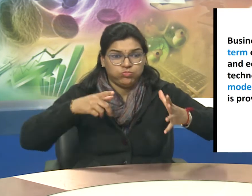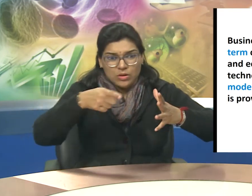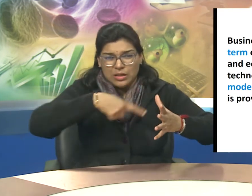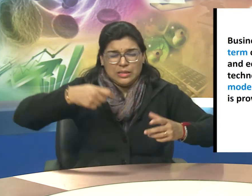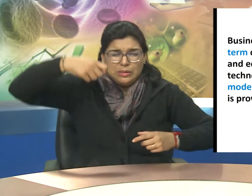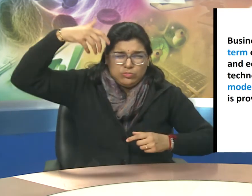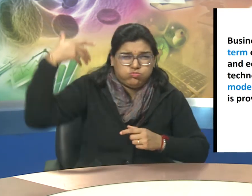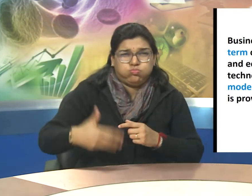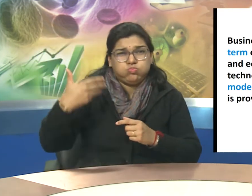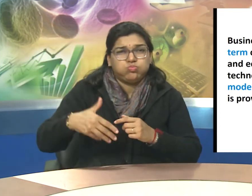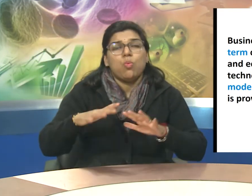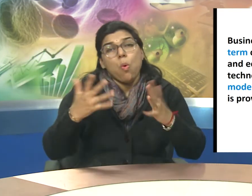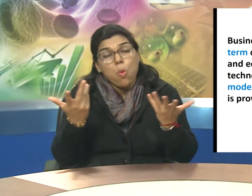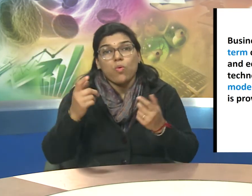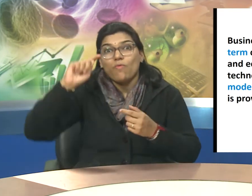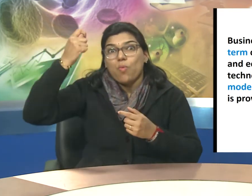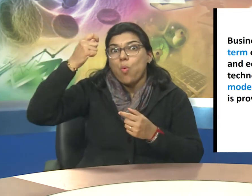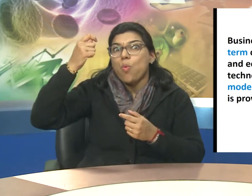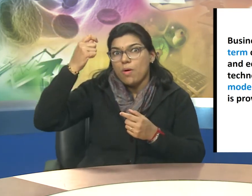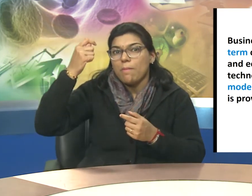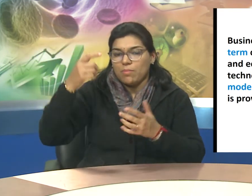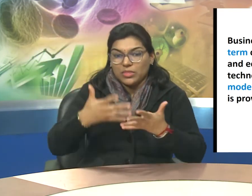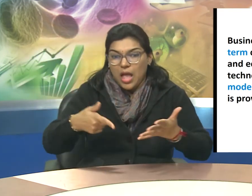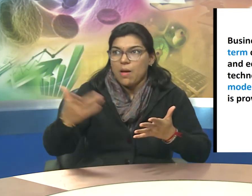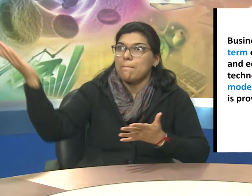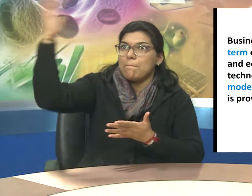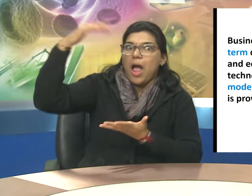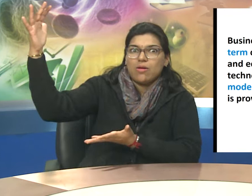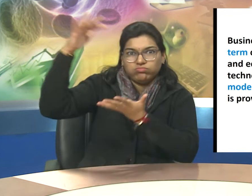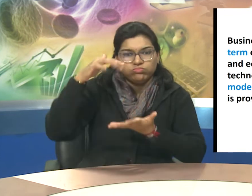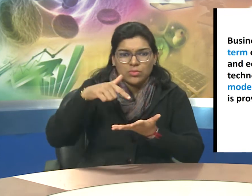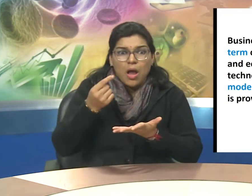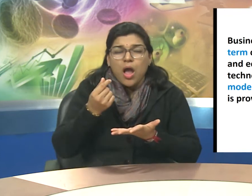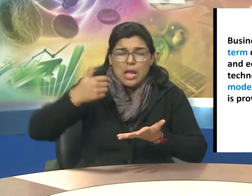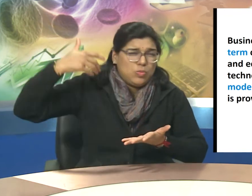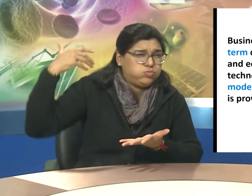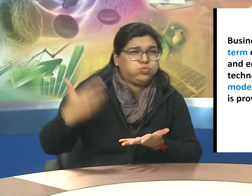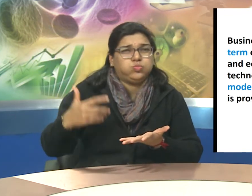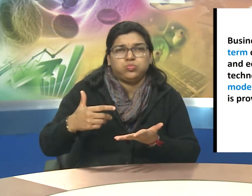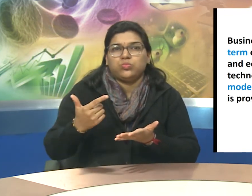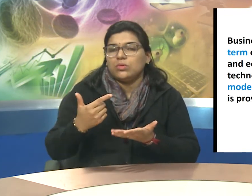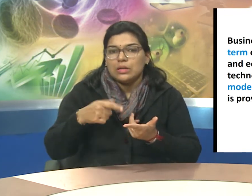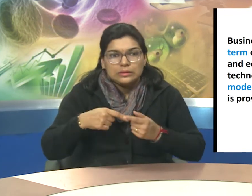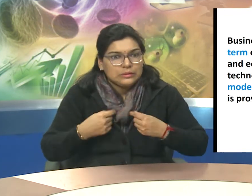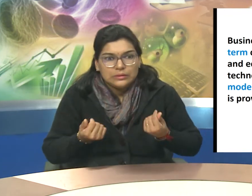is required, and sometimes when it is very high in amount,